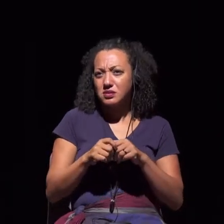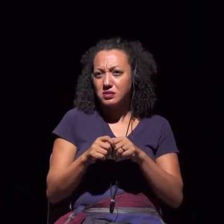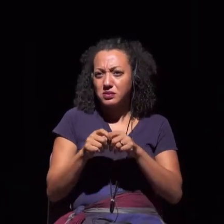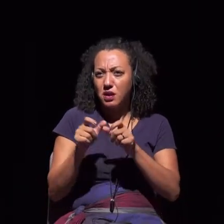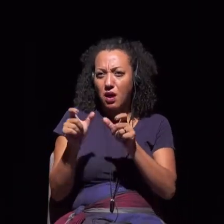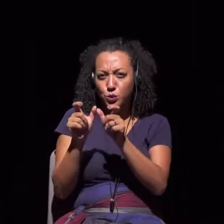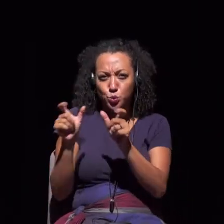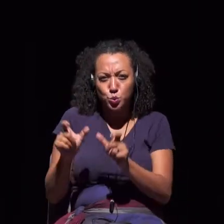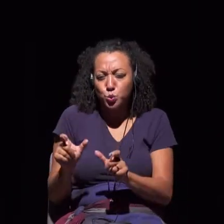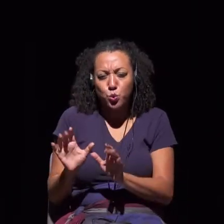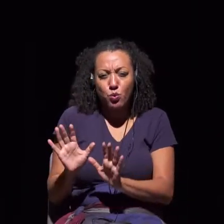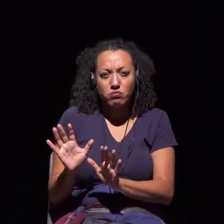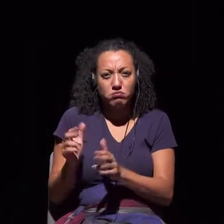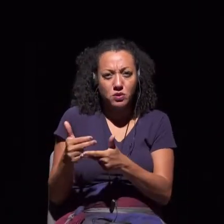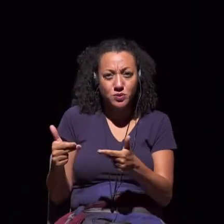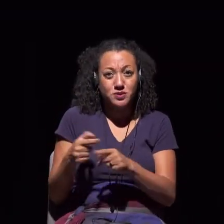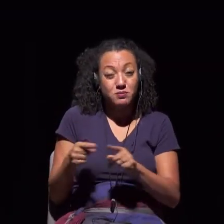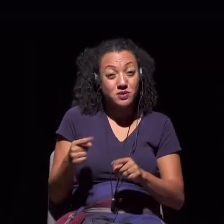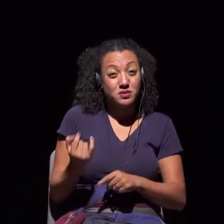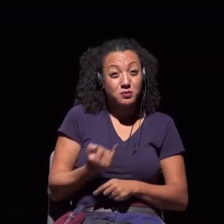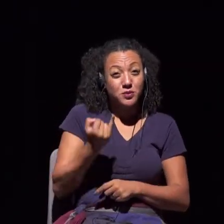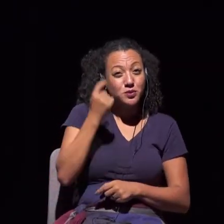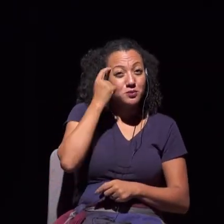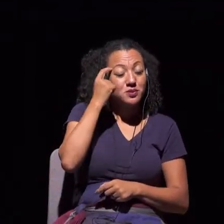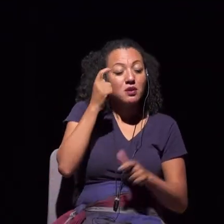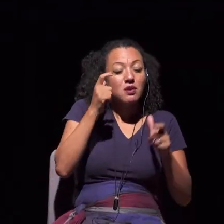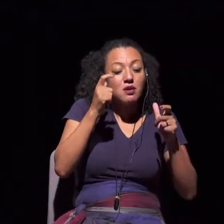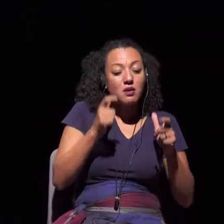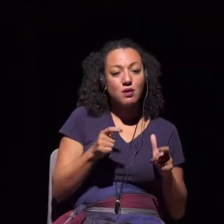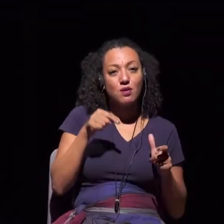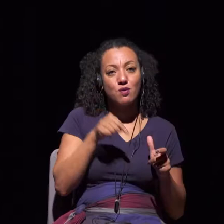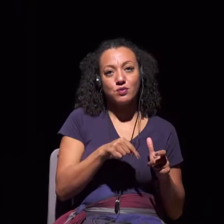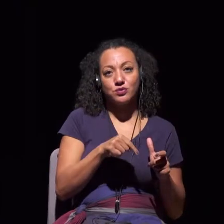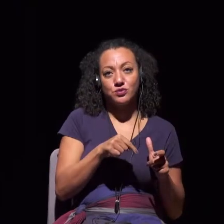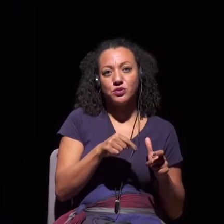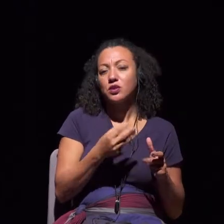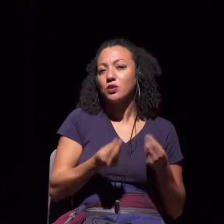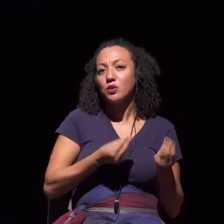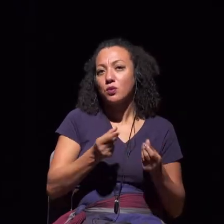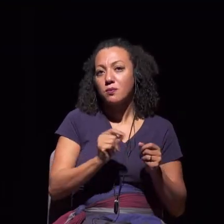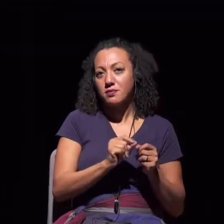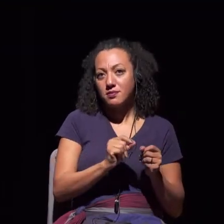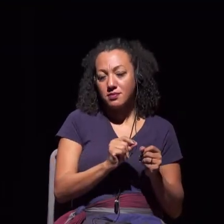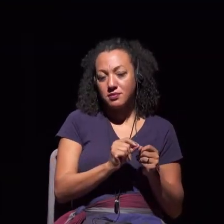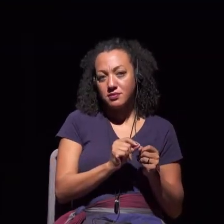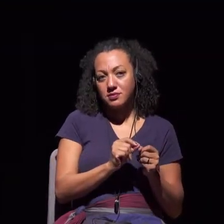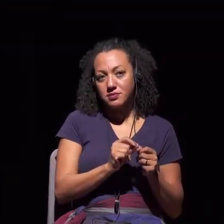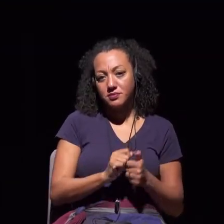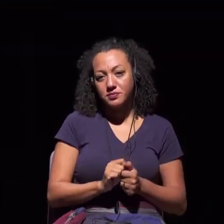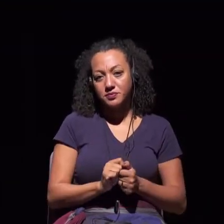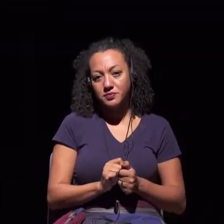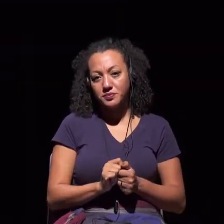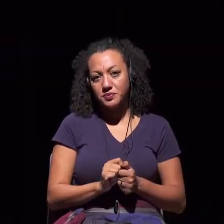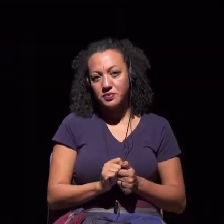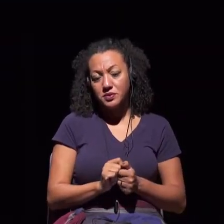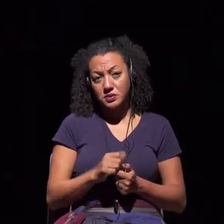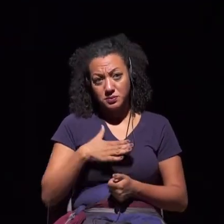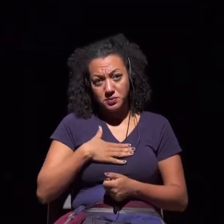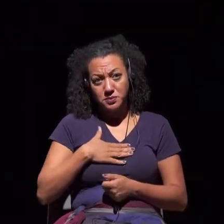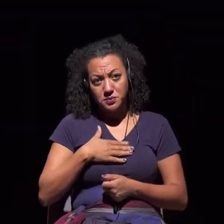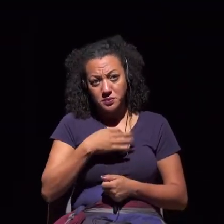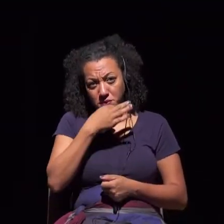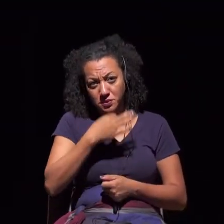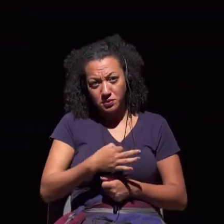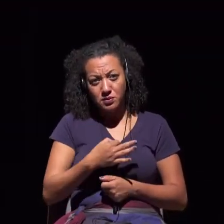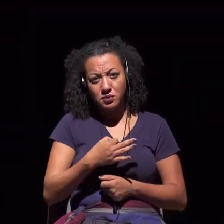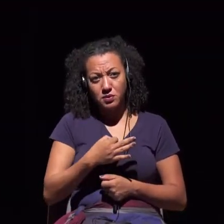matters where you are and what you do. And that's what, for me, is the basis of a lot of the work I do and where I operate. And the artists